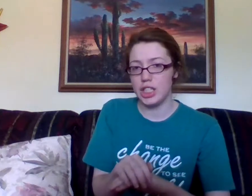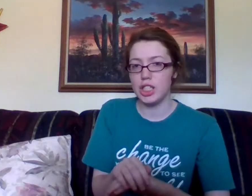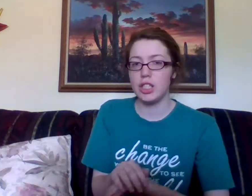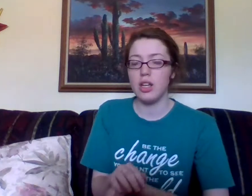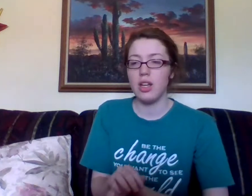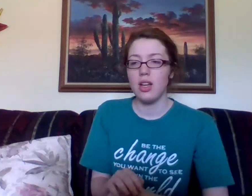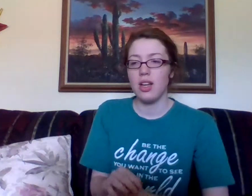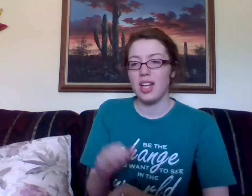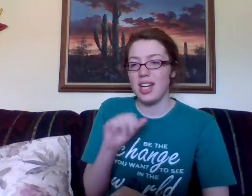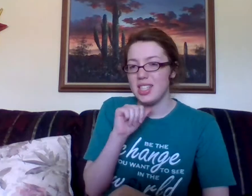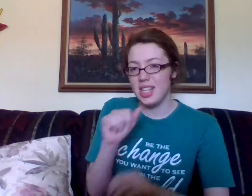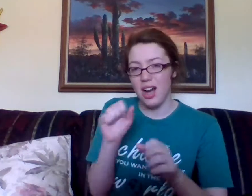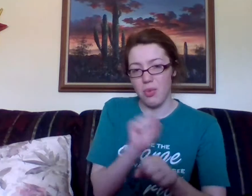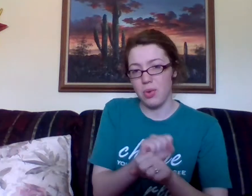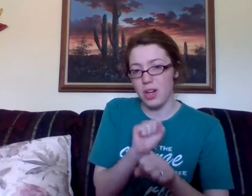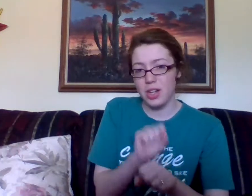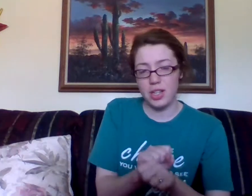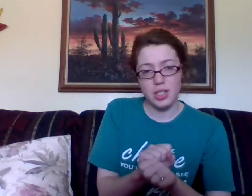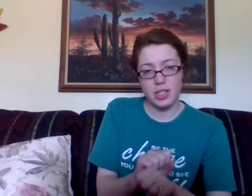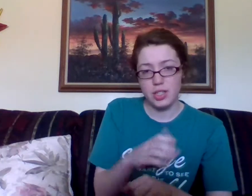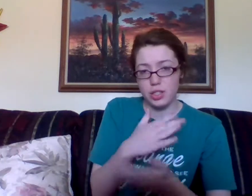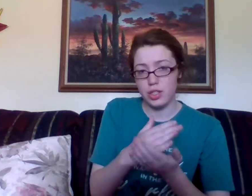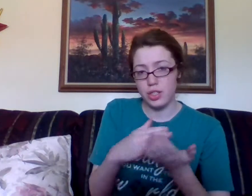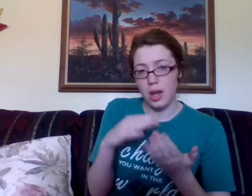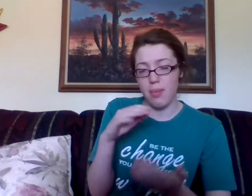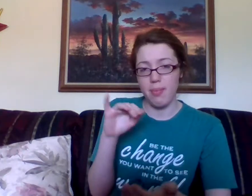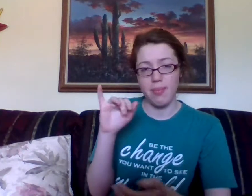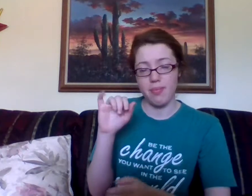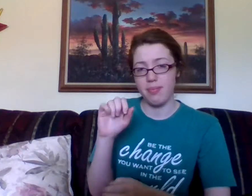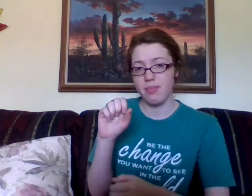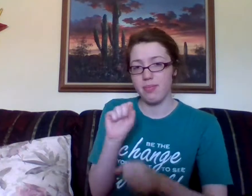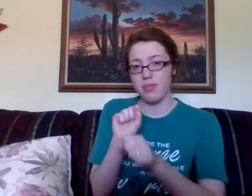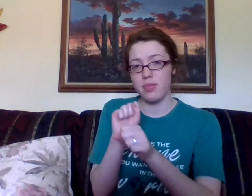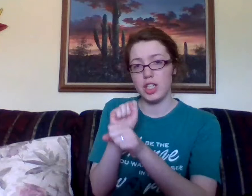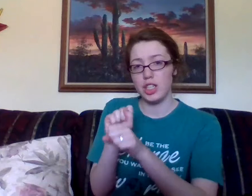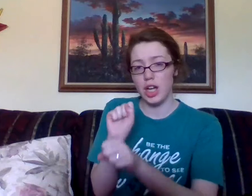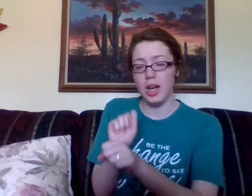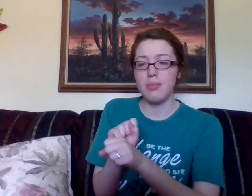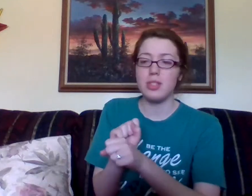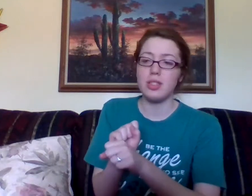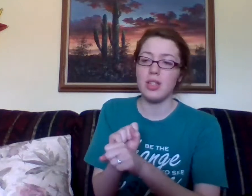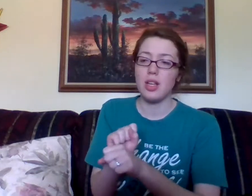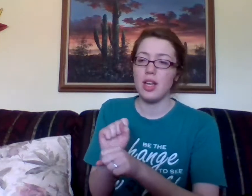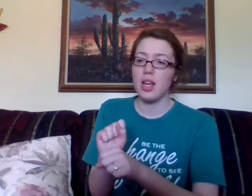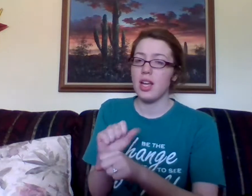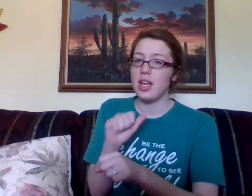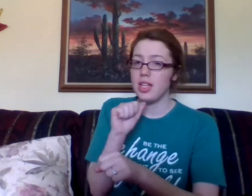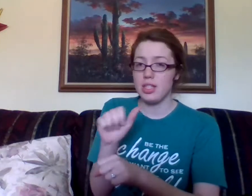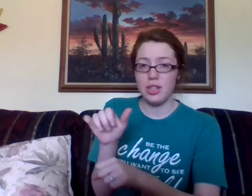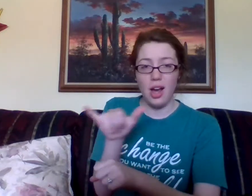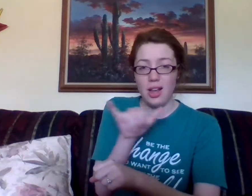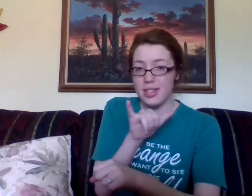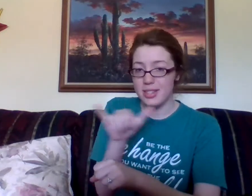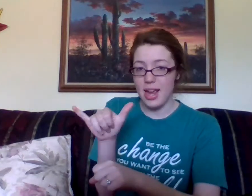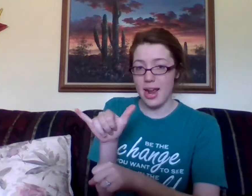English, to not work some jobs is not the